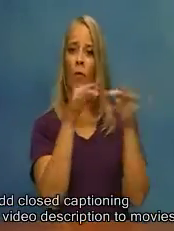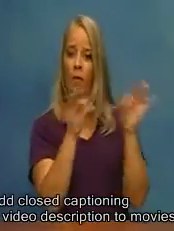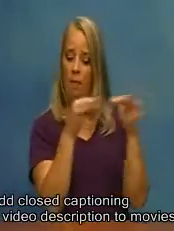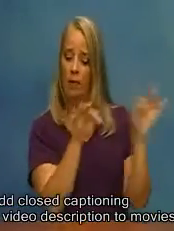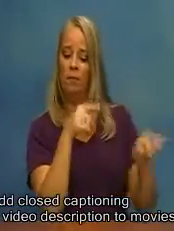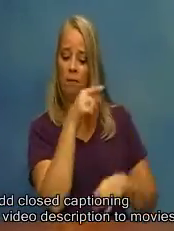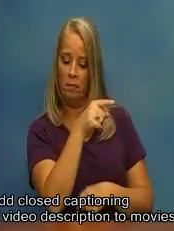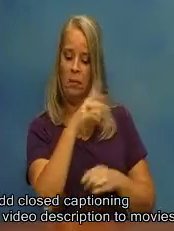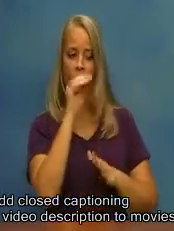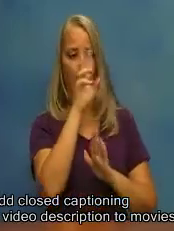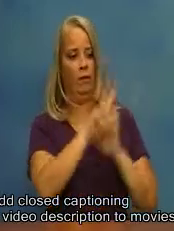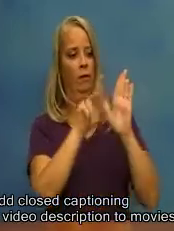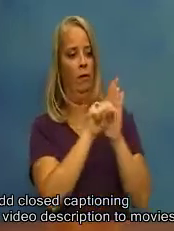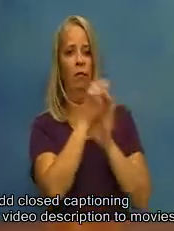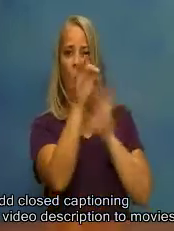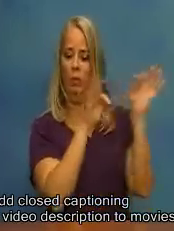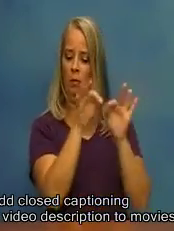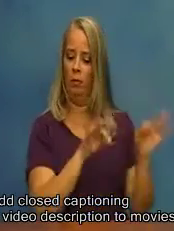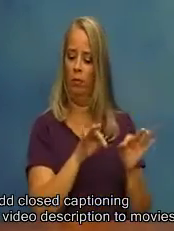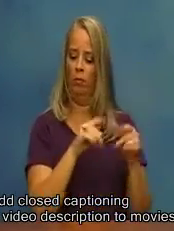To add closed captioning and video description to movies?